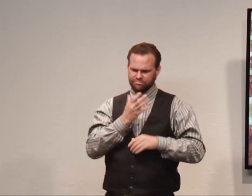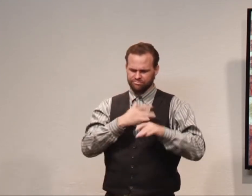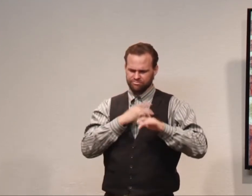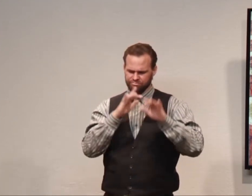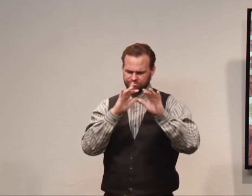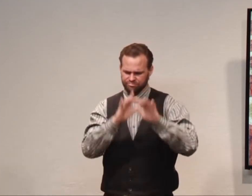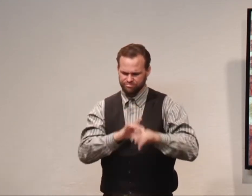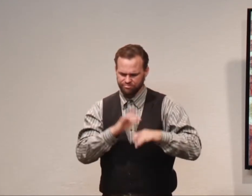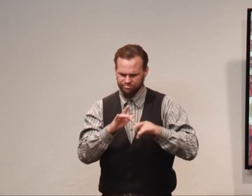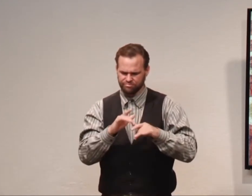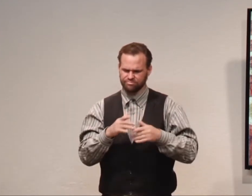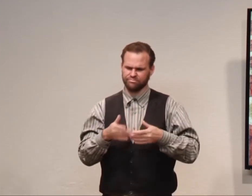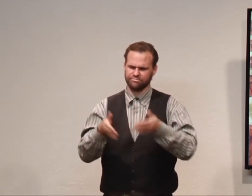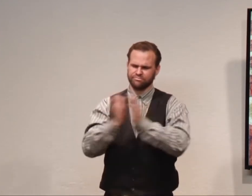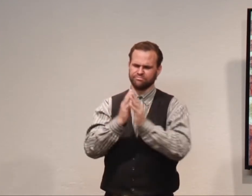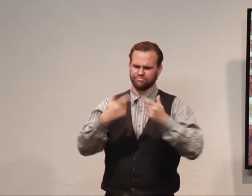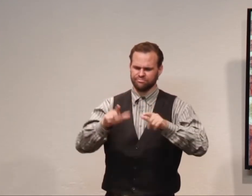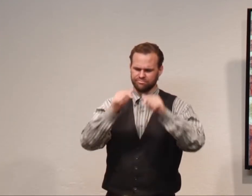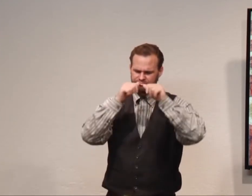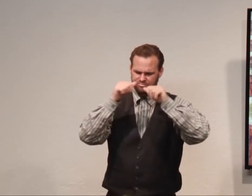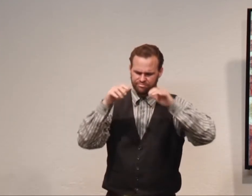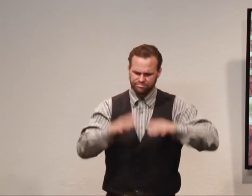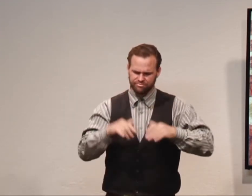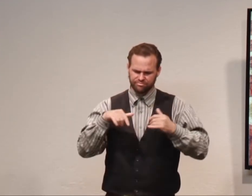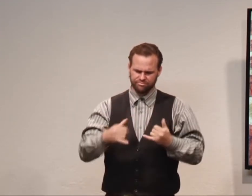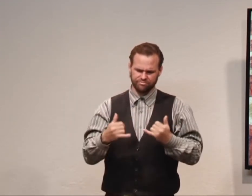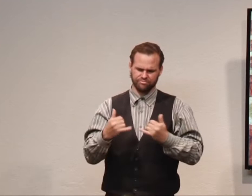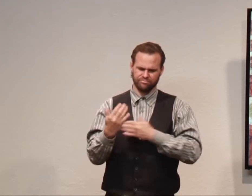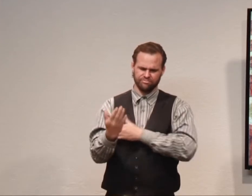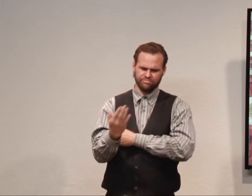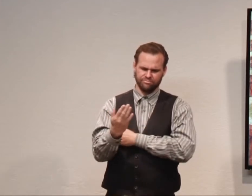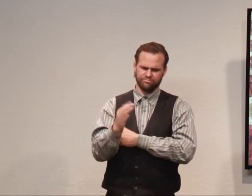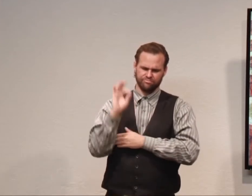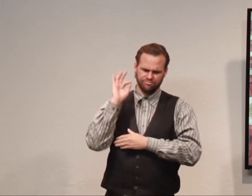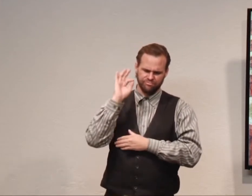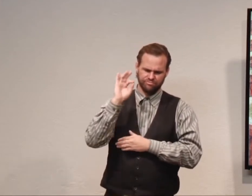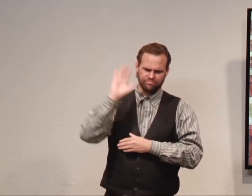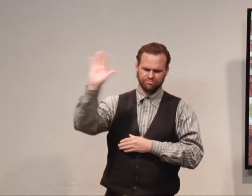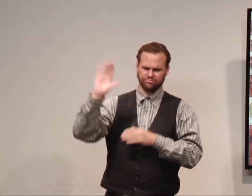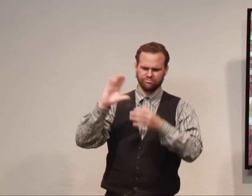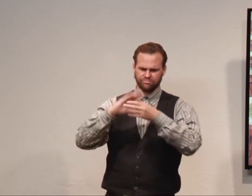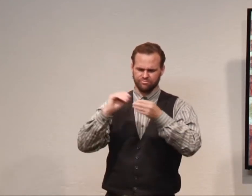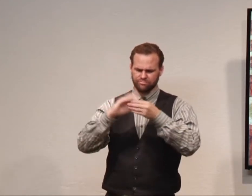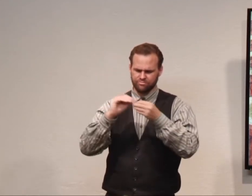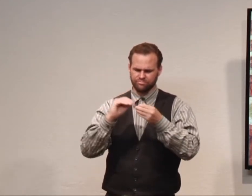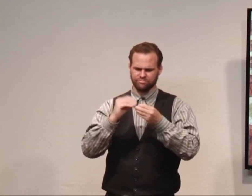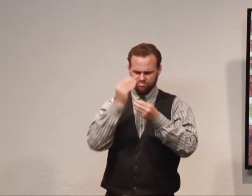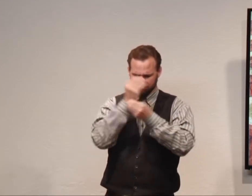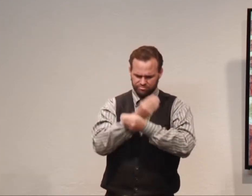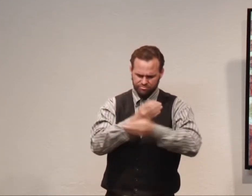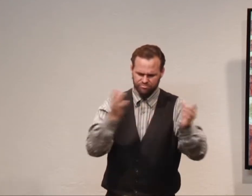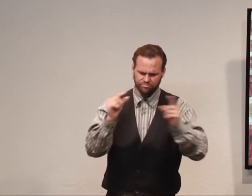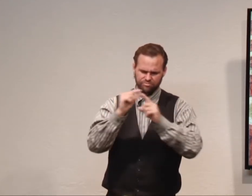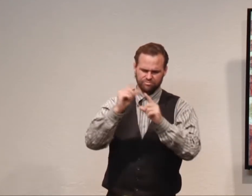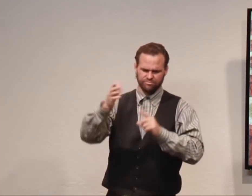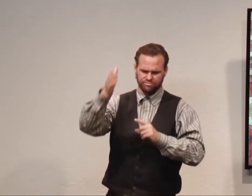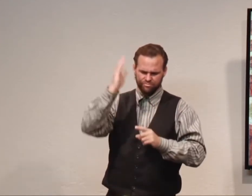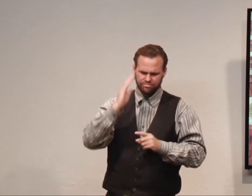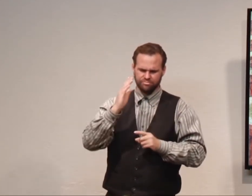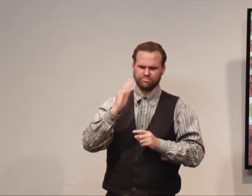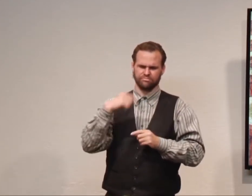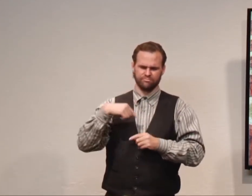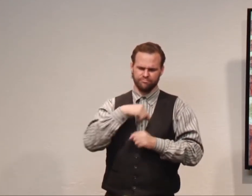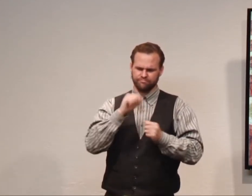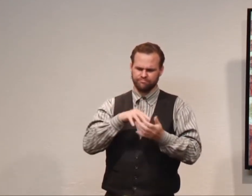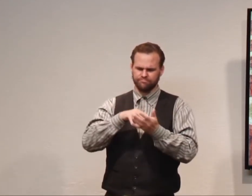We're so grateful for your grace, God, that is poured down on us. And we ask a blessing this morning on the preaching of your word, that it